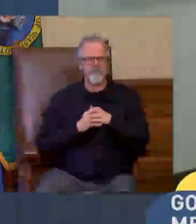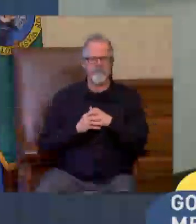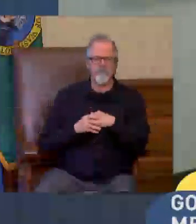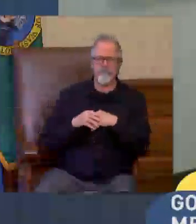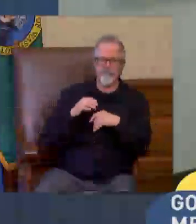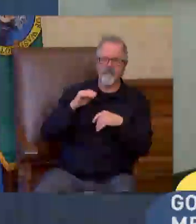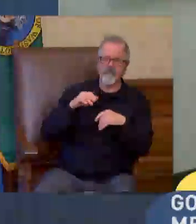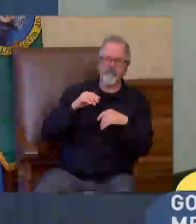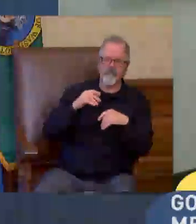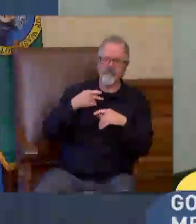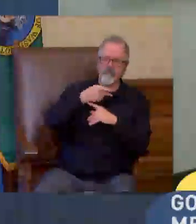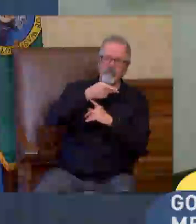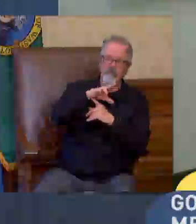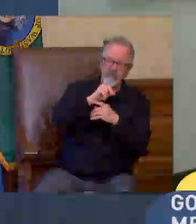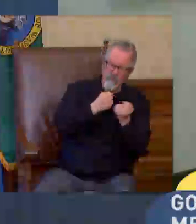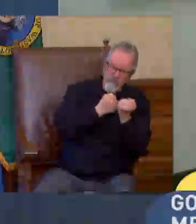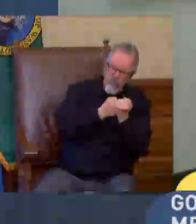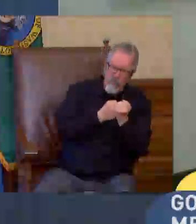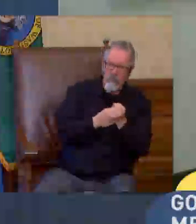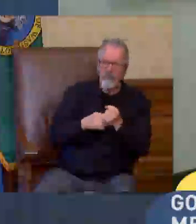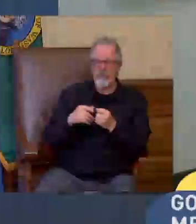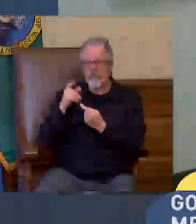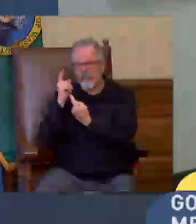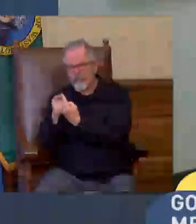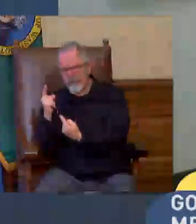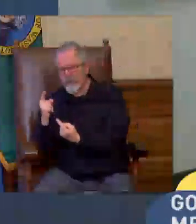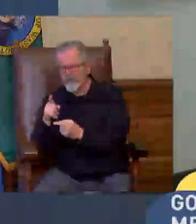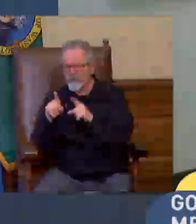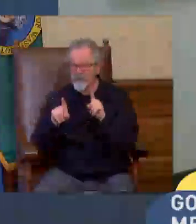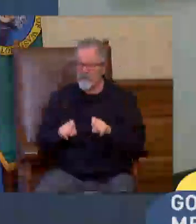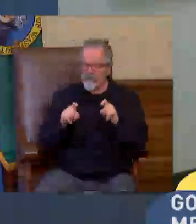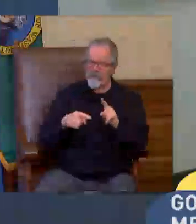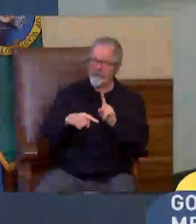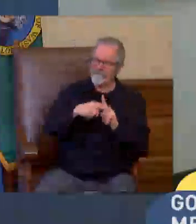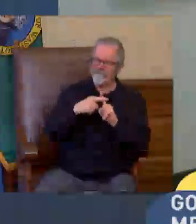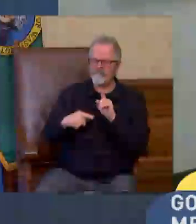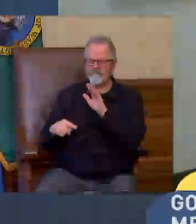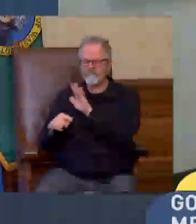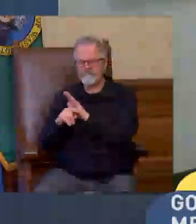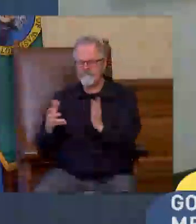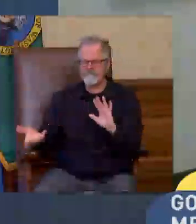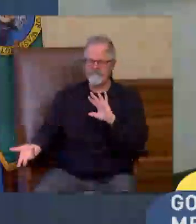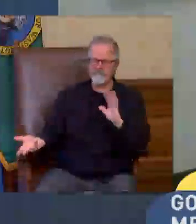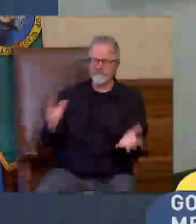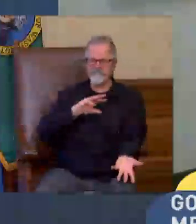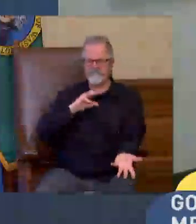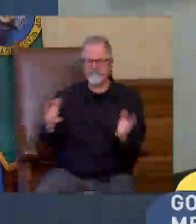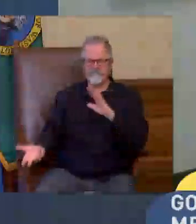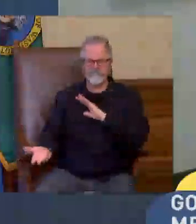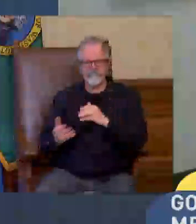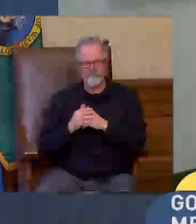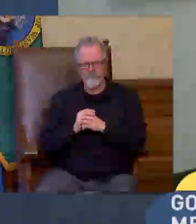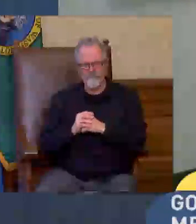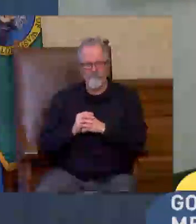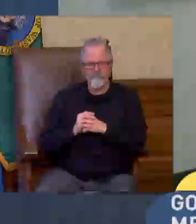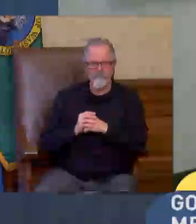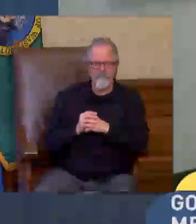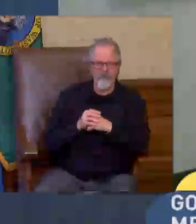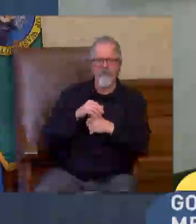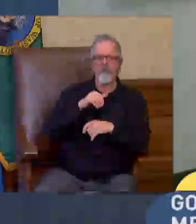that while these were only, I think it was what Kathy said, there was only 20 machines total that came to the